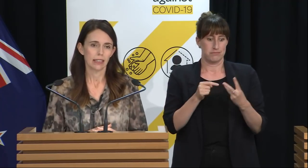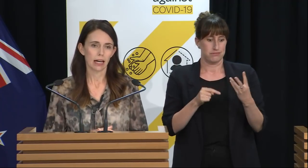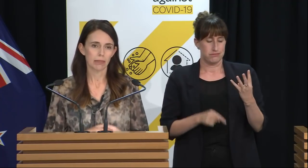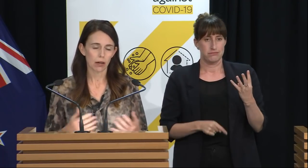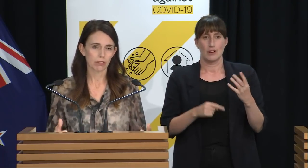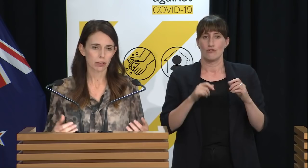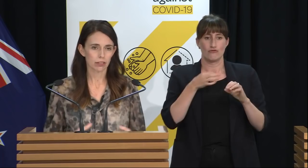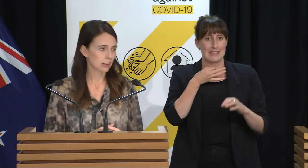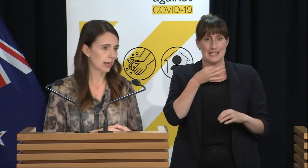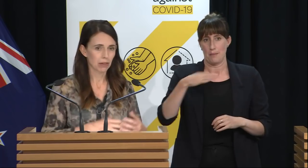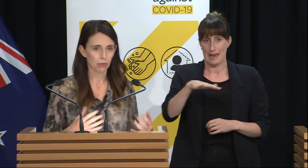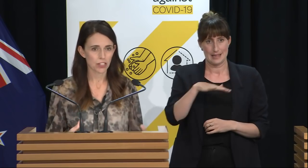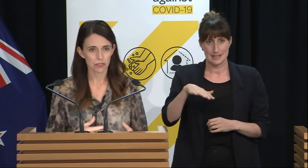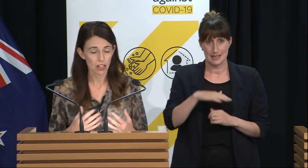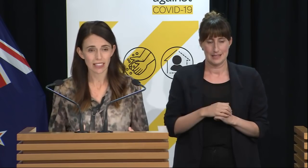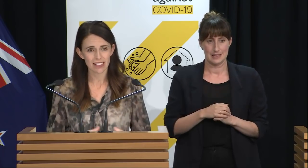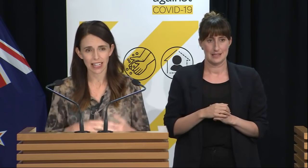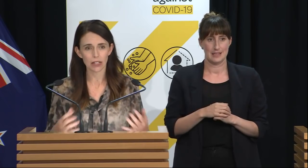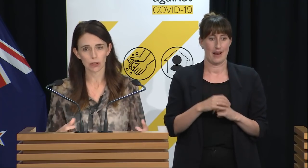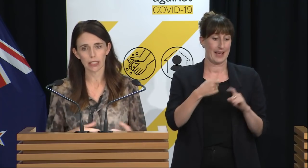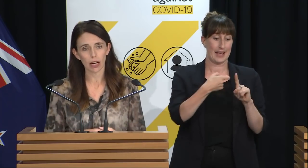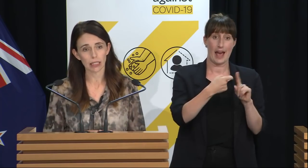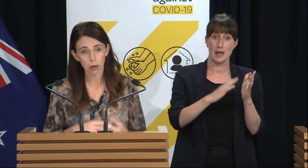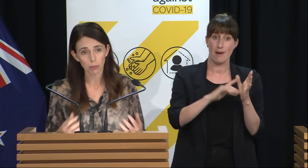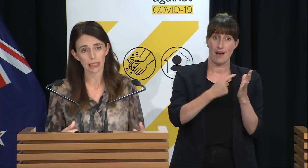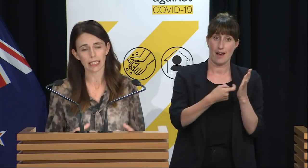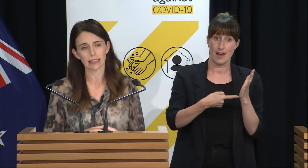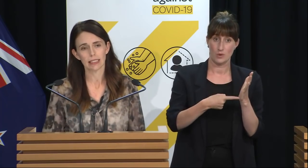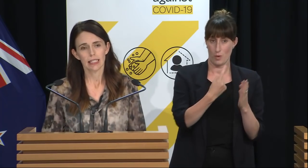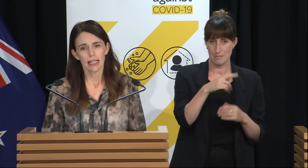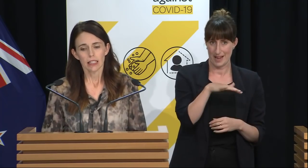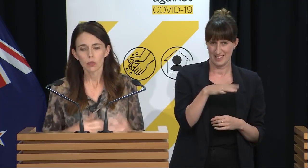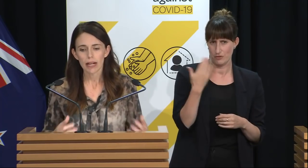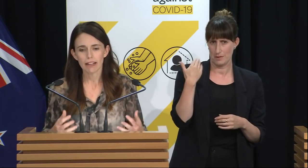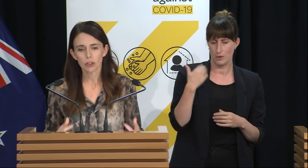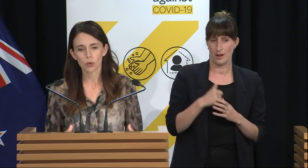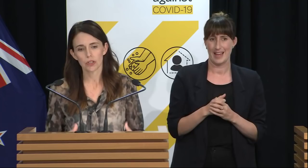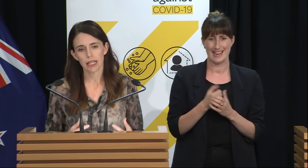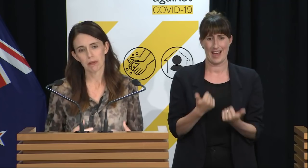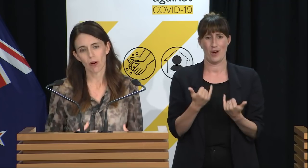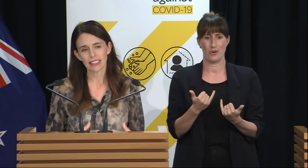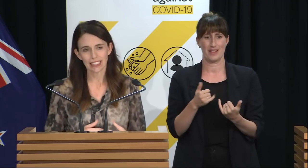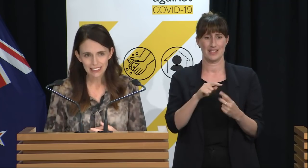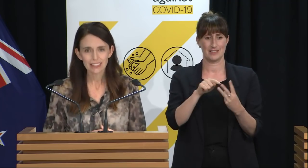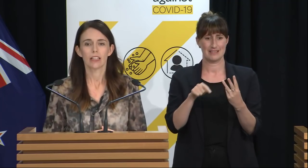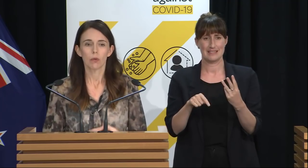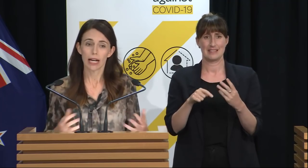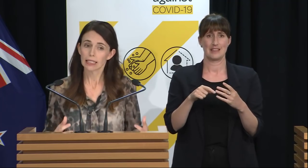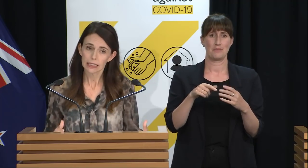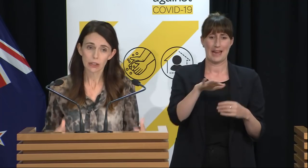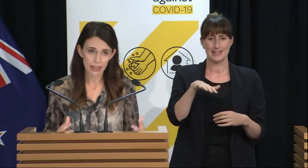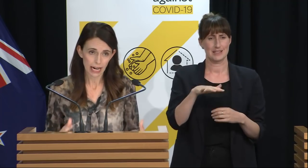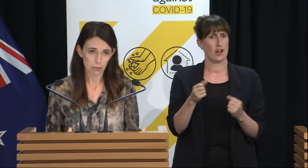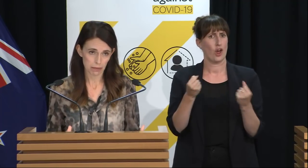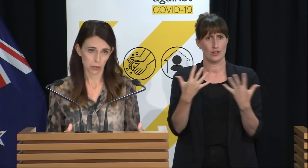Kmart. Now we've got a range of sites that are equally highly populated. Look, we have to also keep in mind here, we